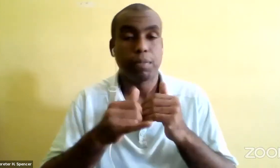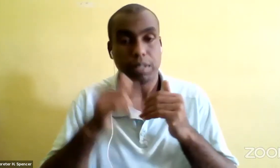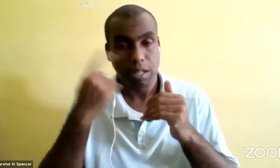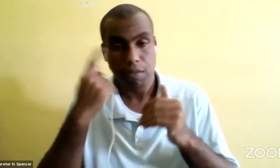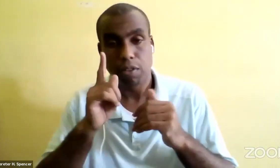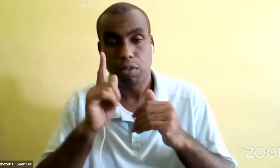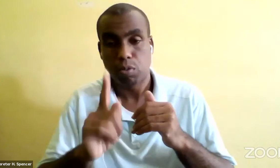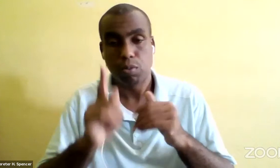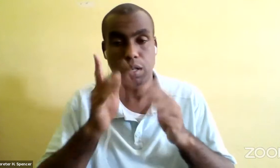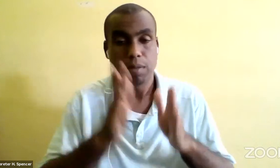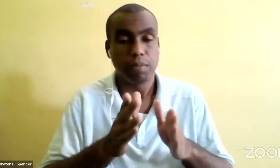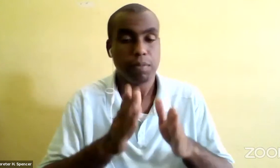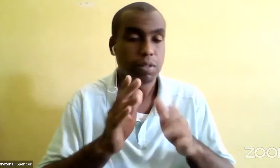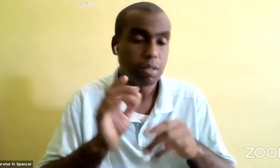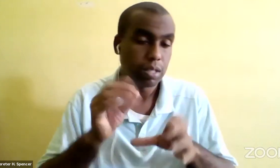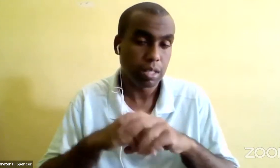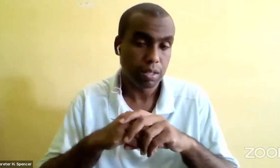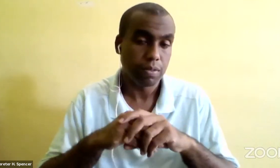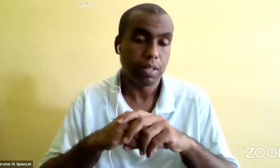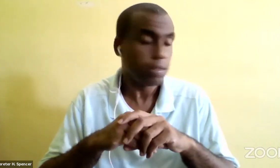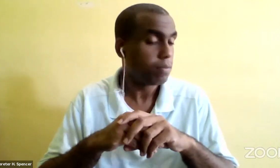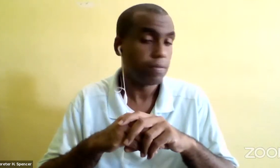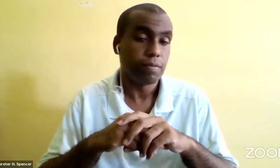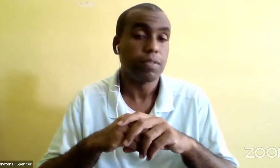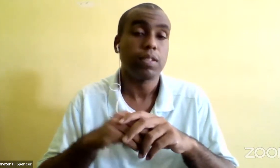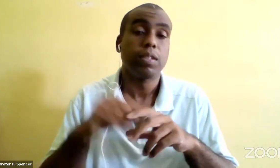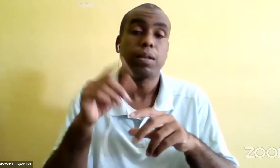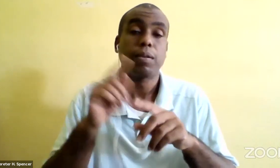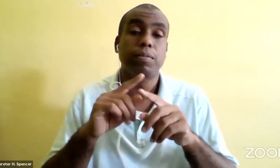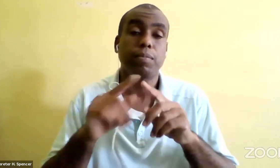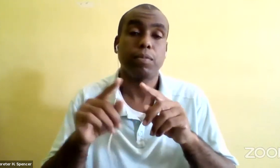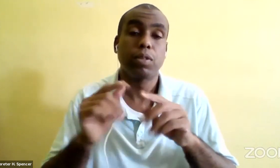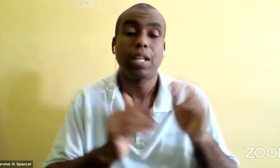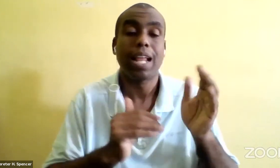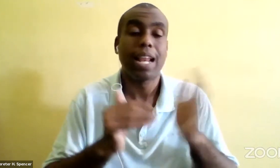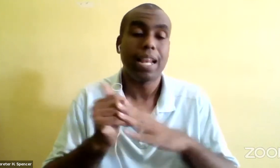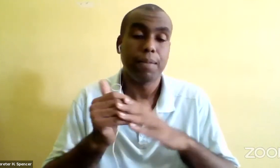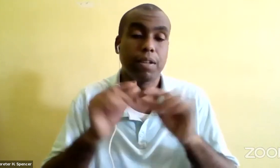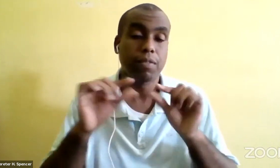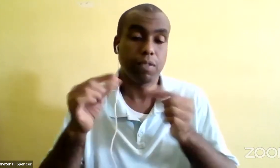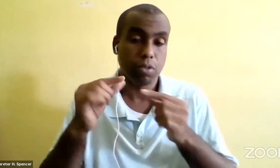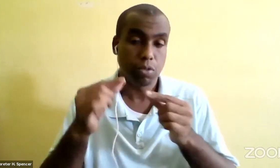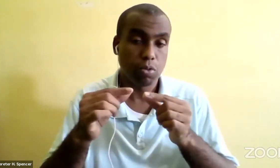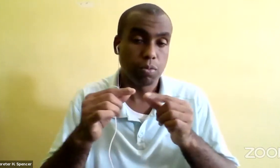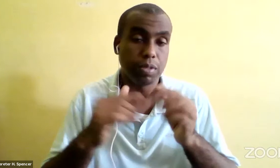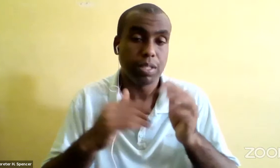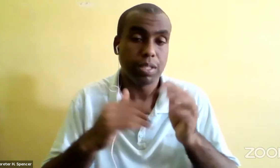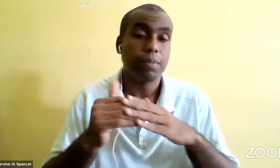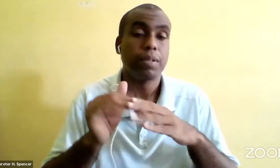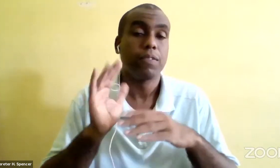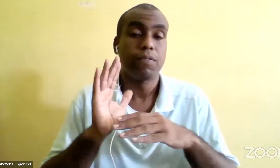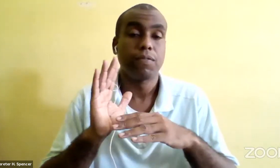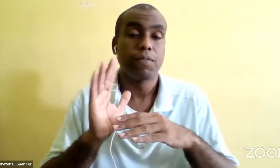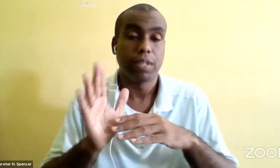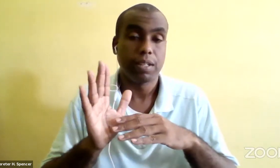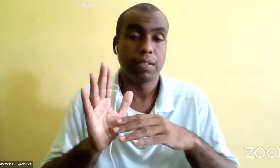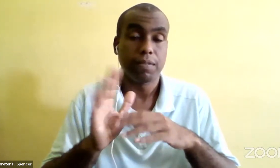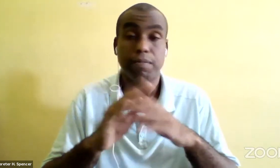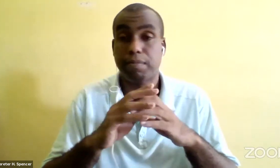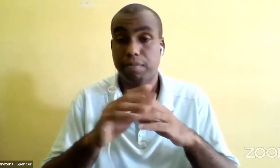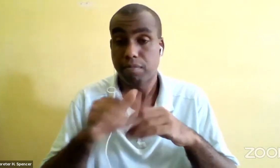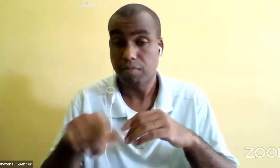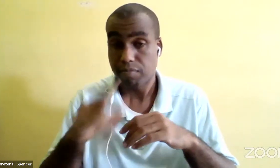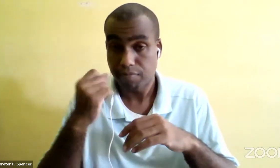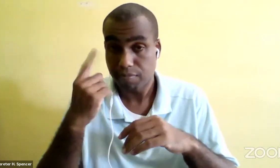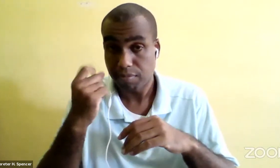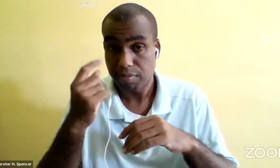5, never more than 5. We recommend 4 or 5. Anybody not understand that? So